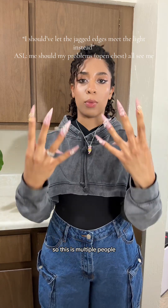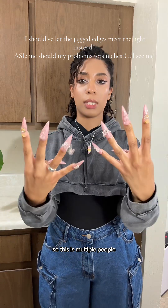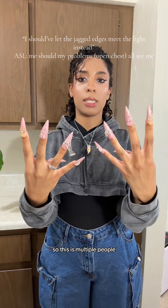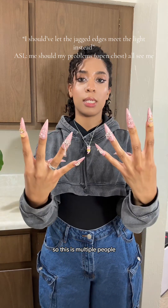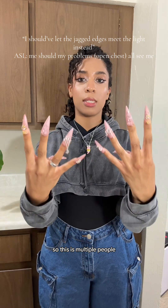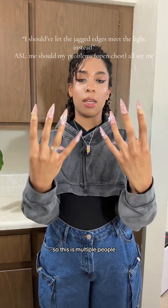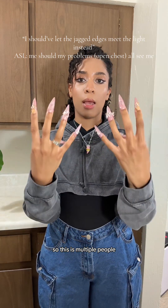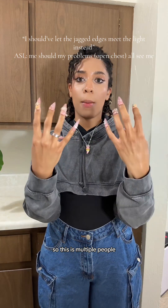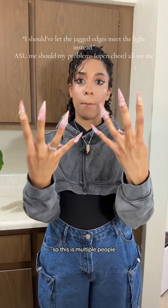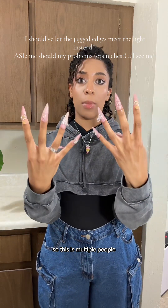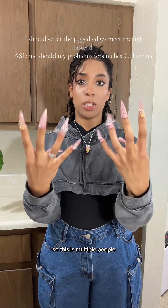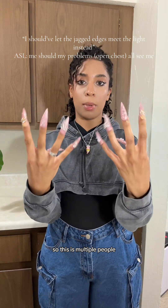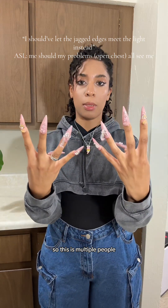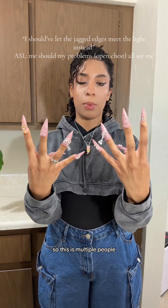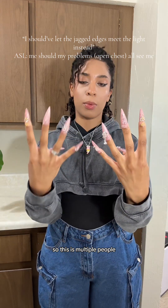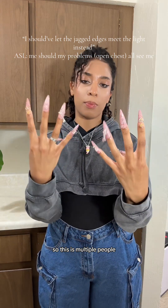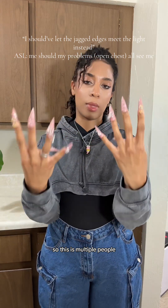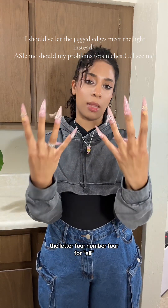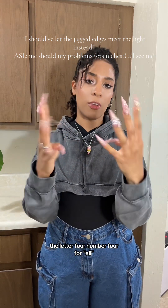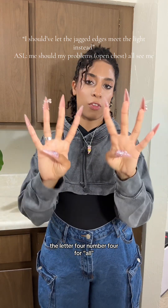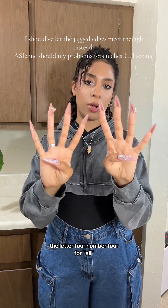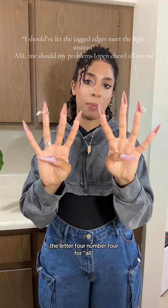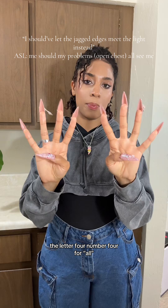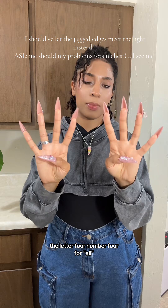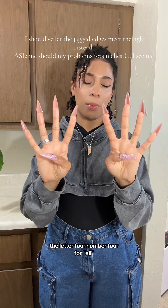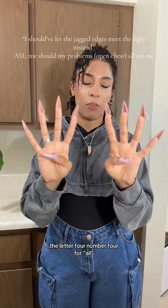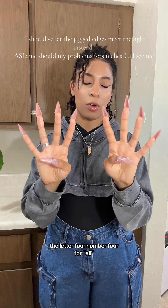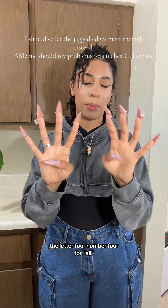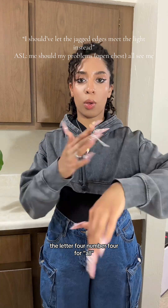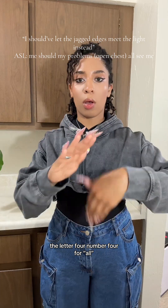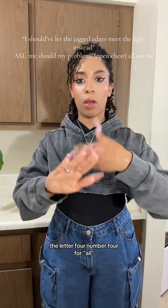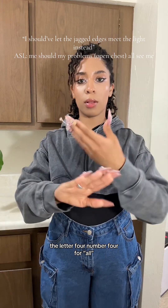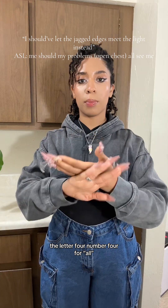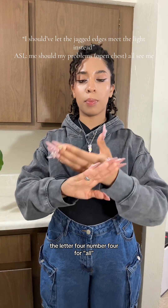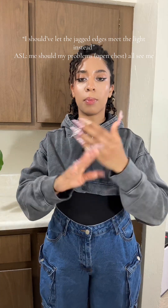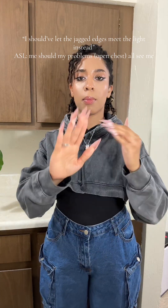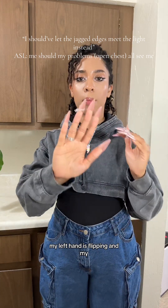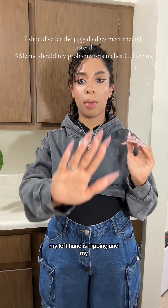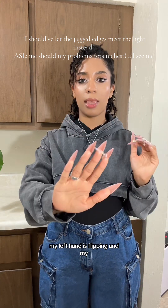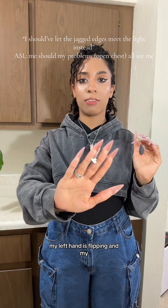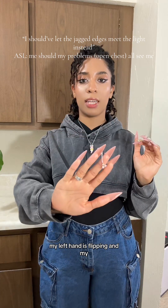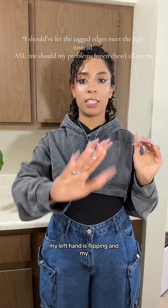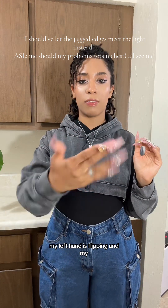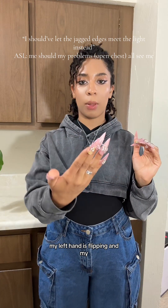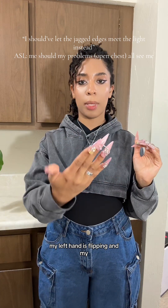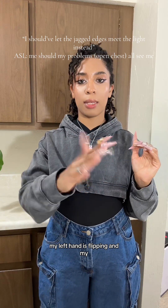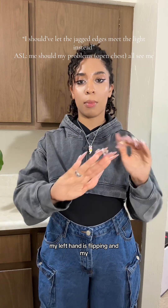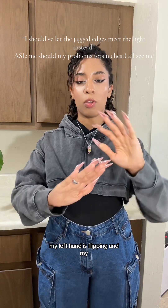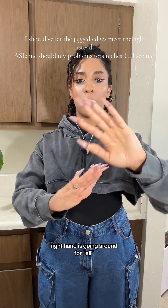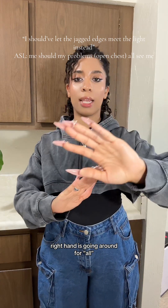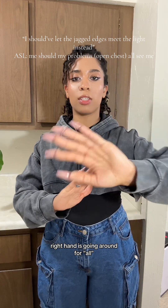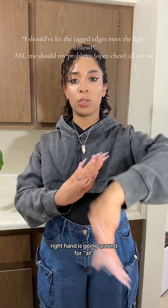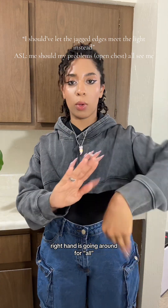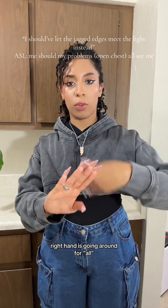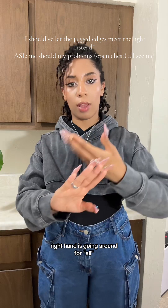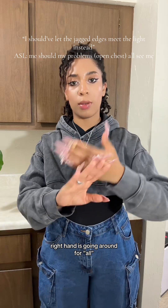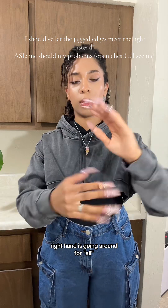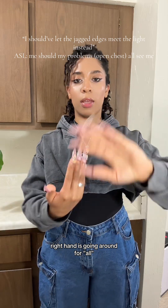this is multiple people, the letter 4, number 4. So all, my left hand is flipping and my right hand is going around